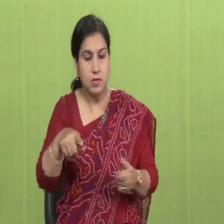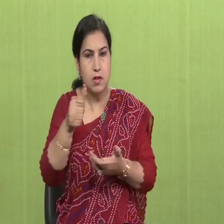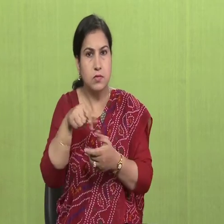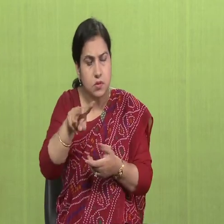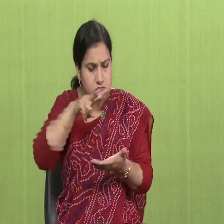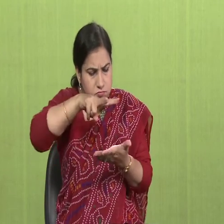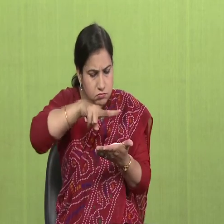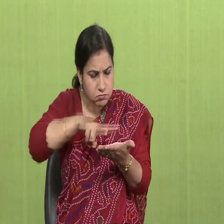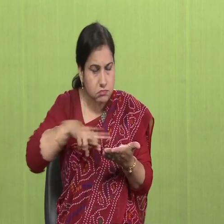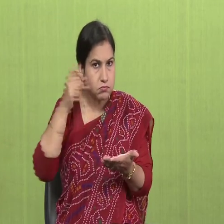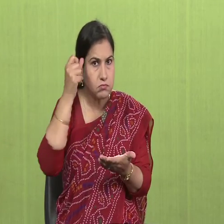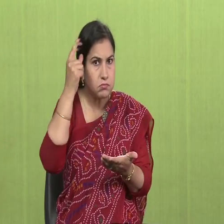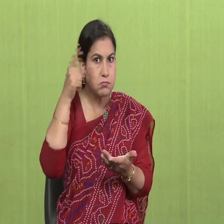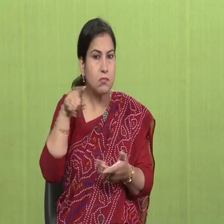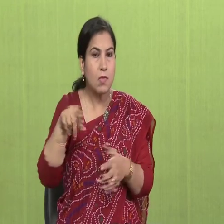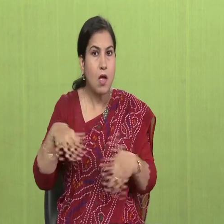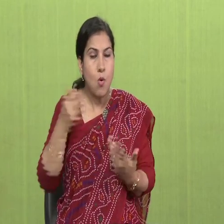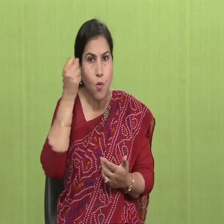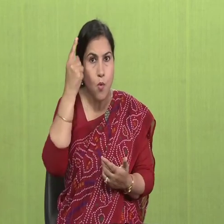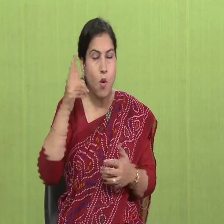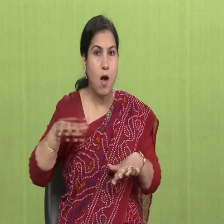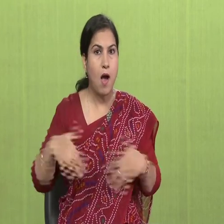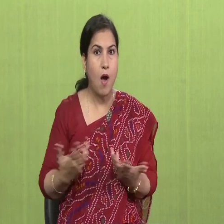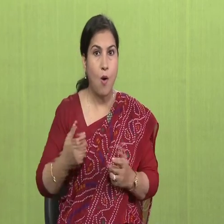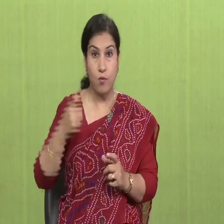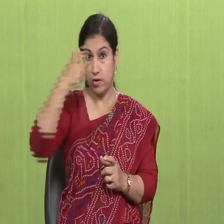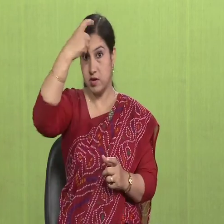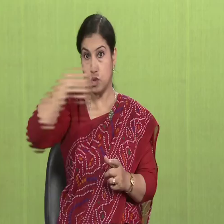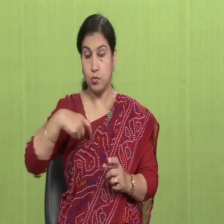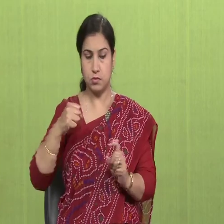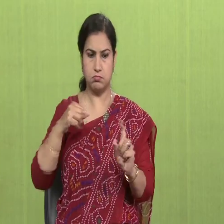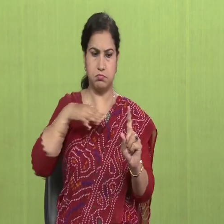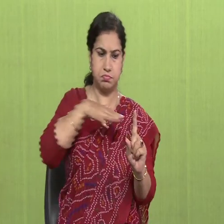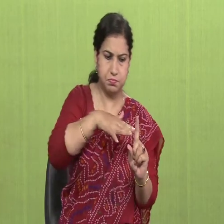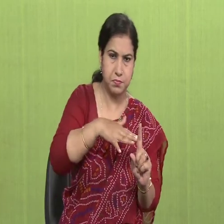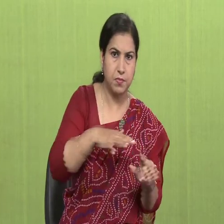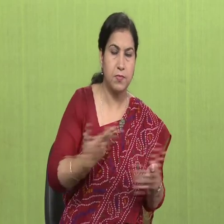in understanding the human impact on ecosystem.